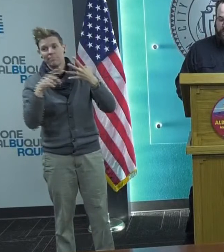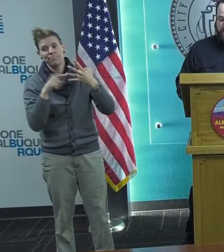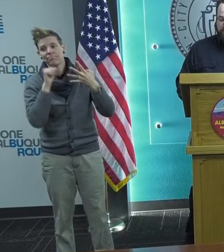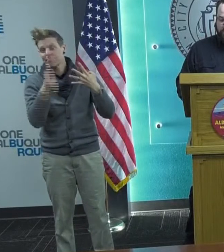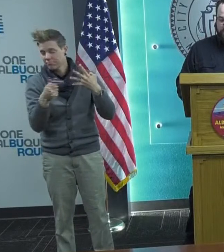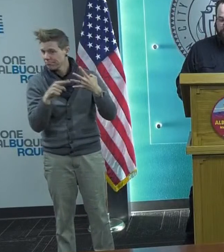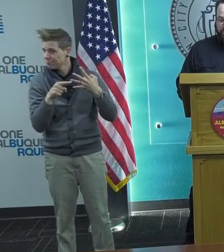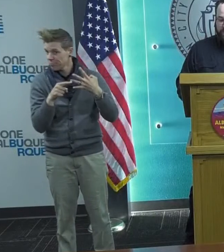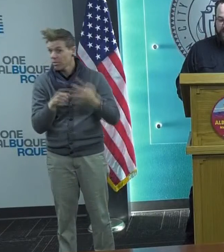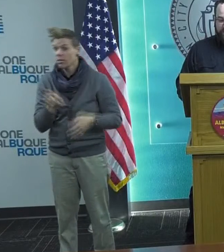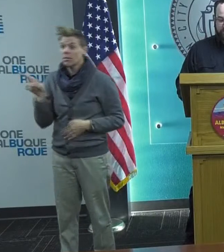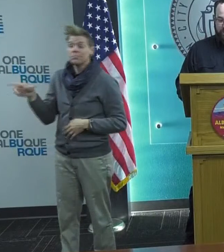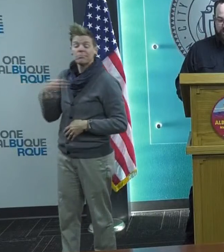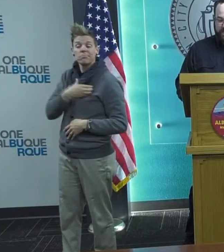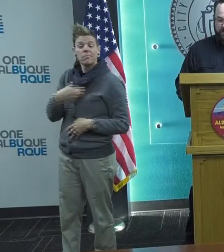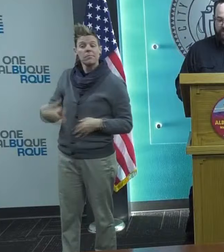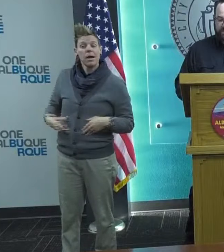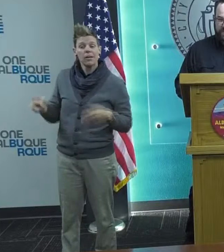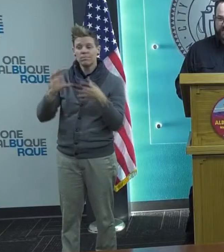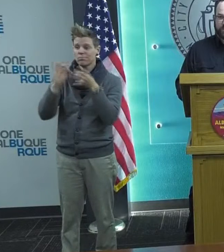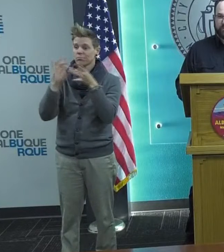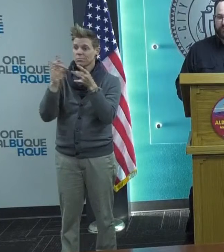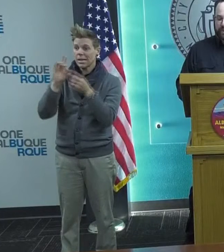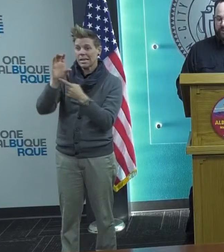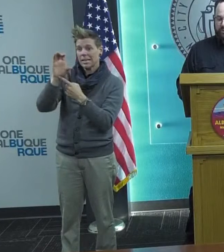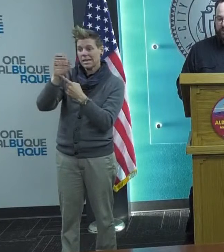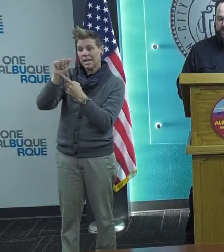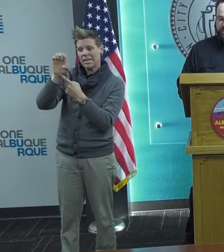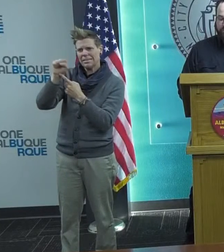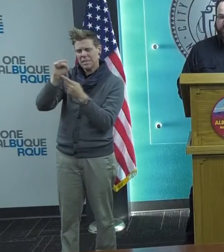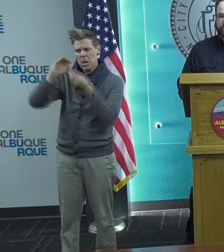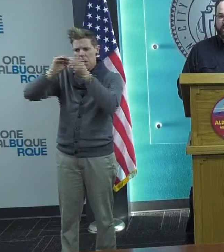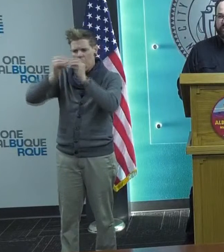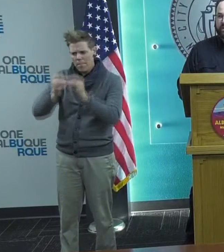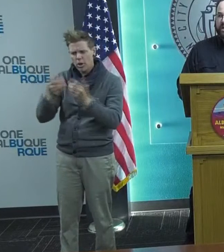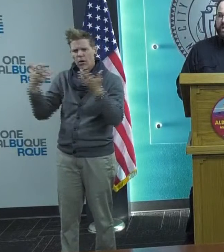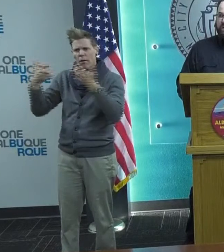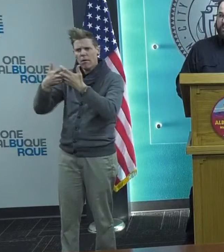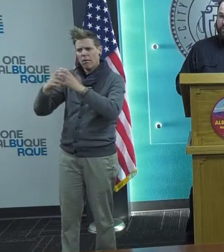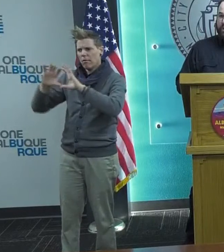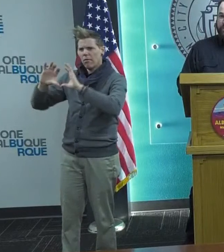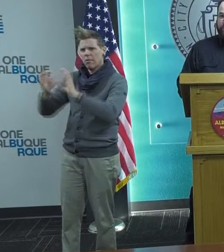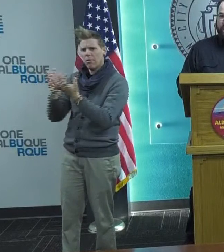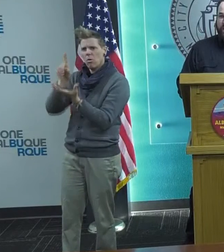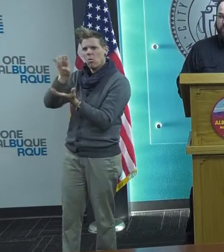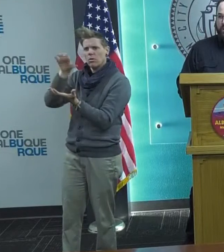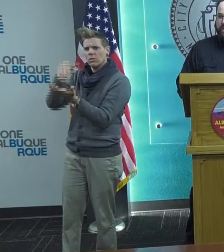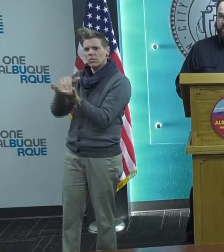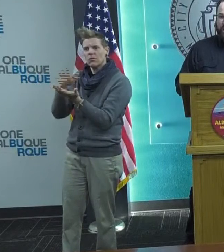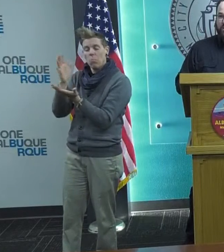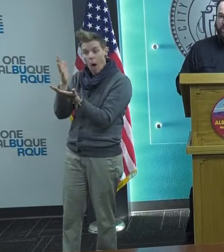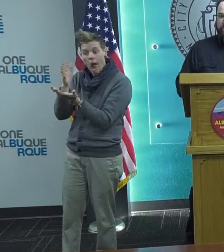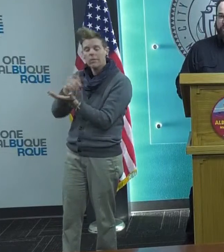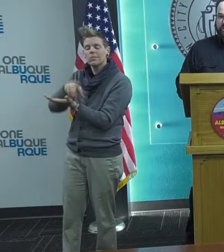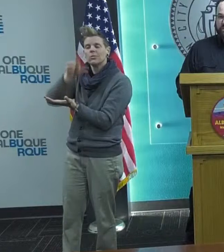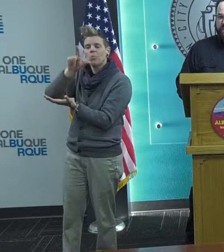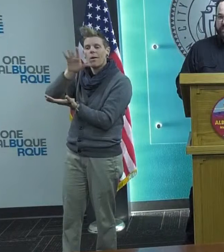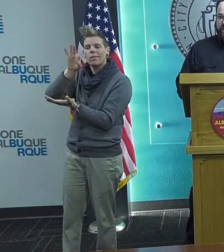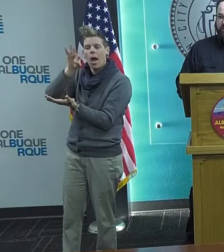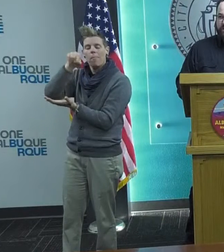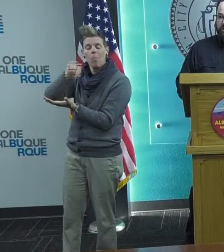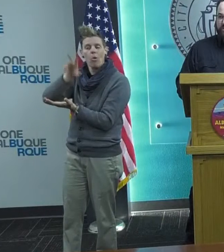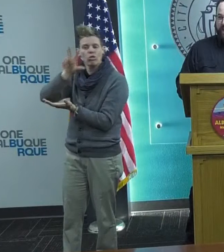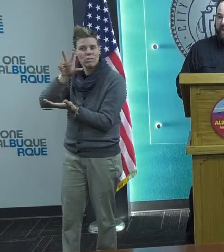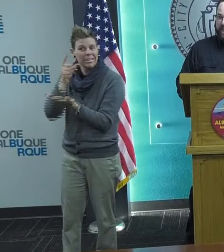now to 29.3 cases per 100,000. Last week before that, it was 26.7. But when we were doing better, we were down underneath the